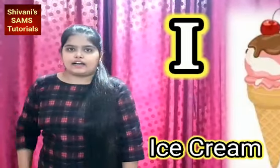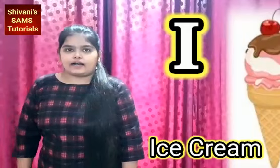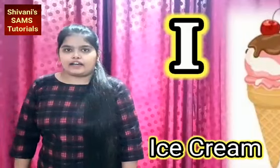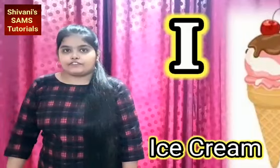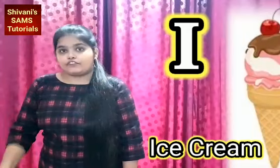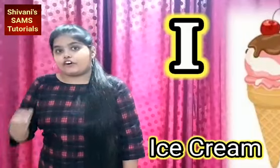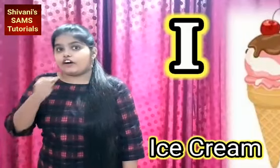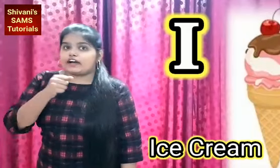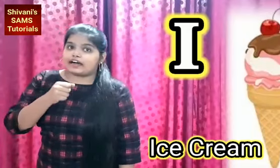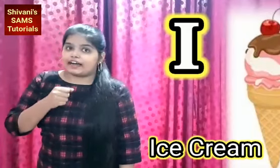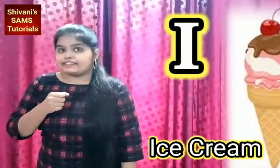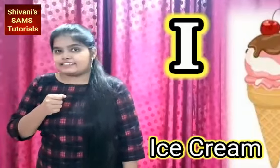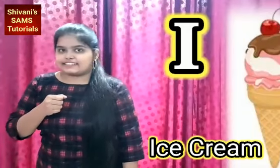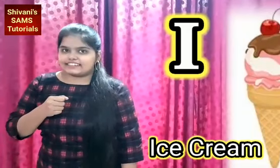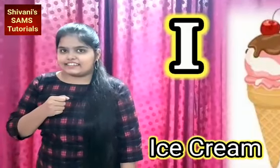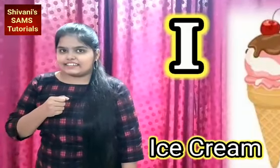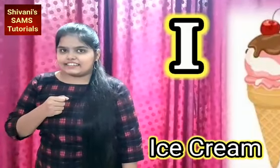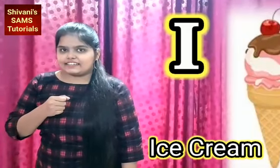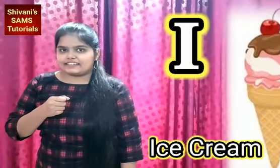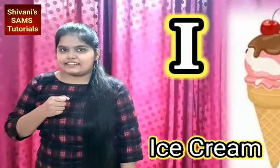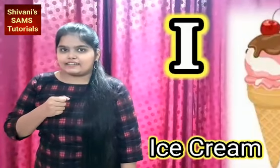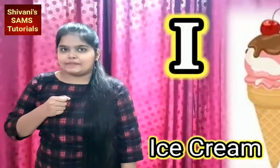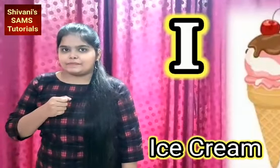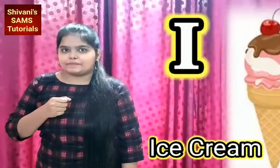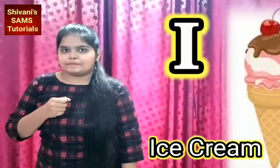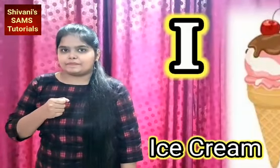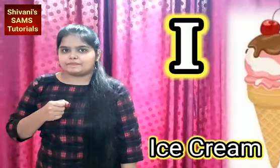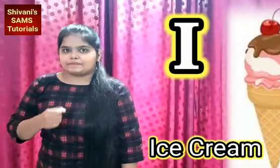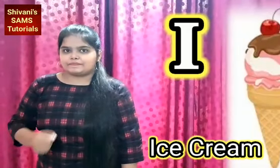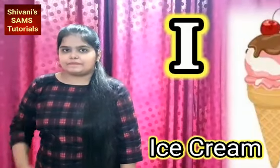I for ice cream.